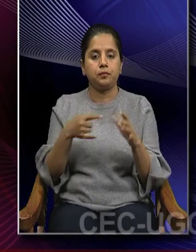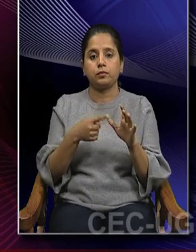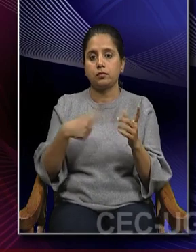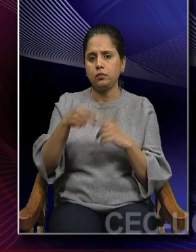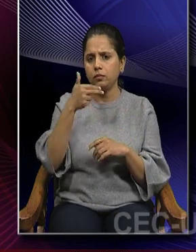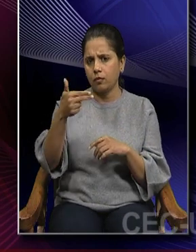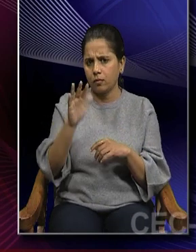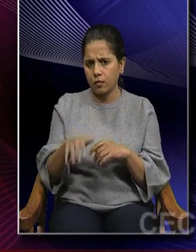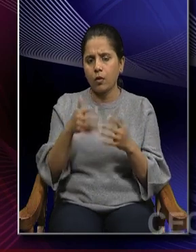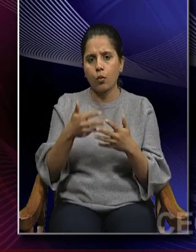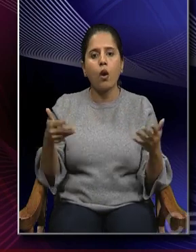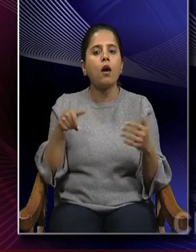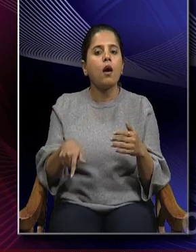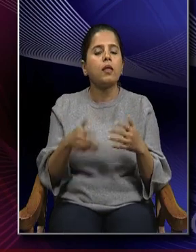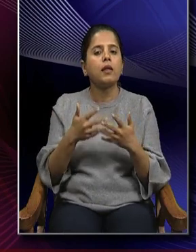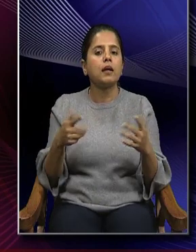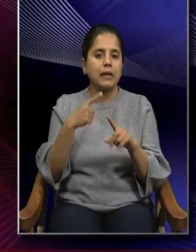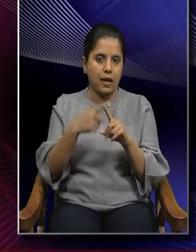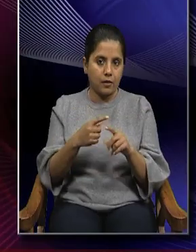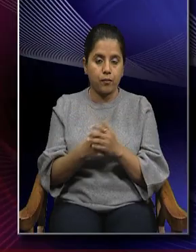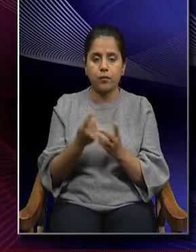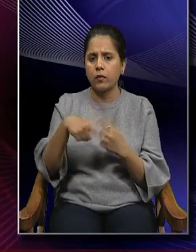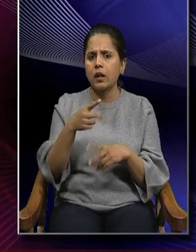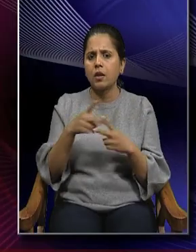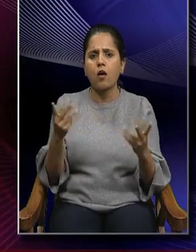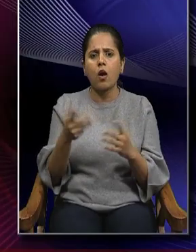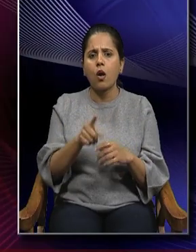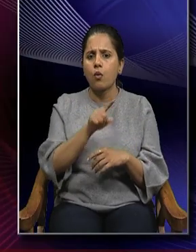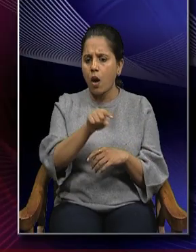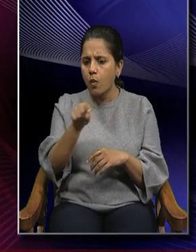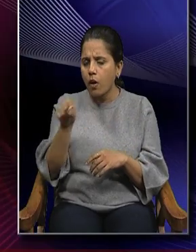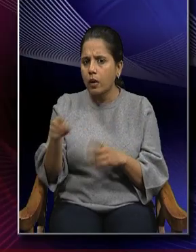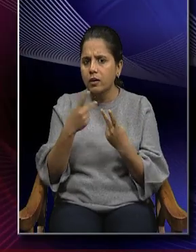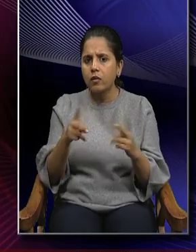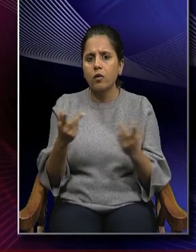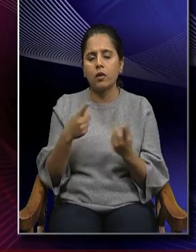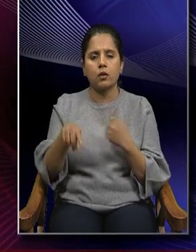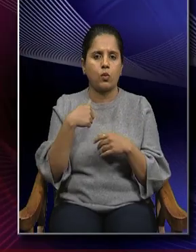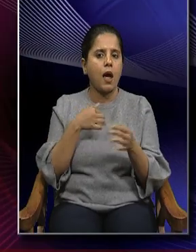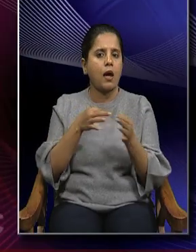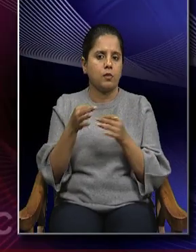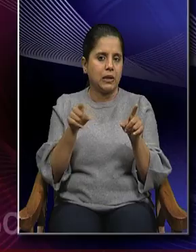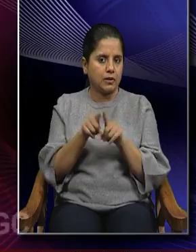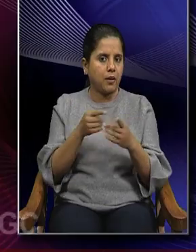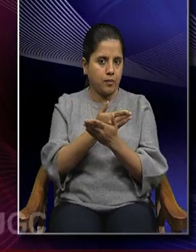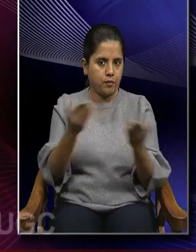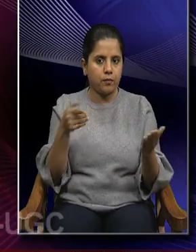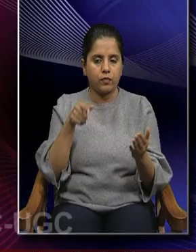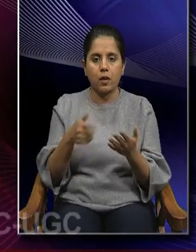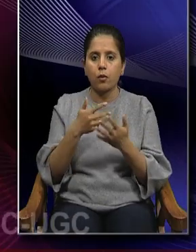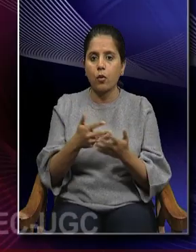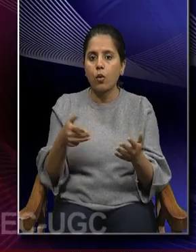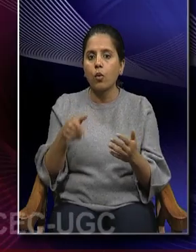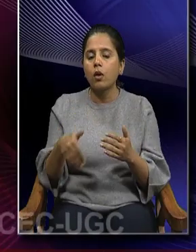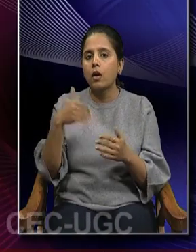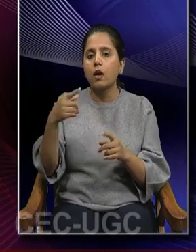term called product mix. So, how they are different from each other, that also I would explain to you, that what is product